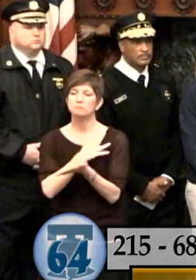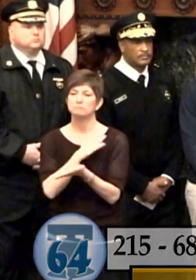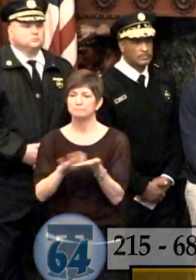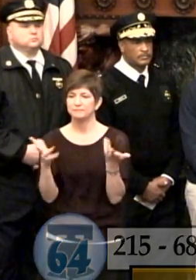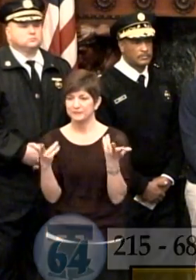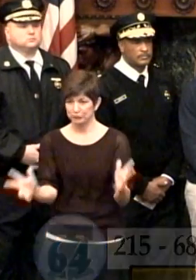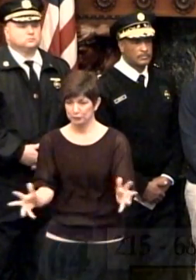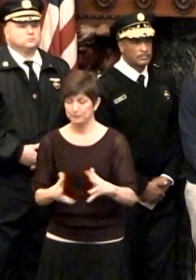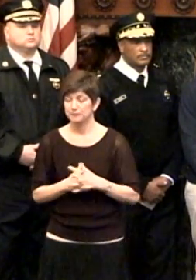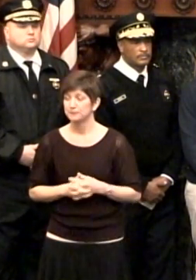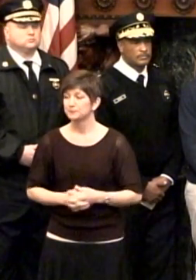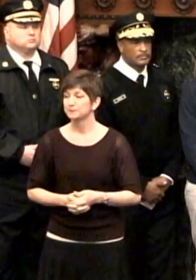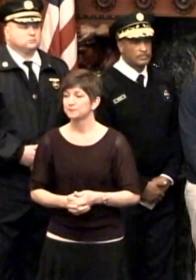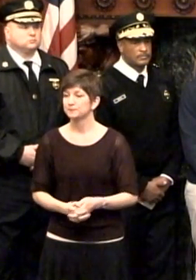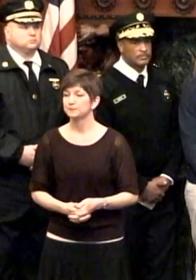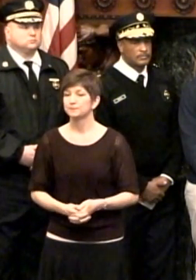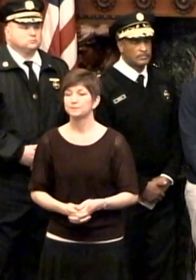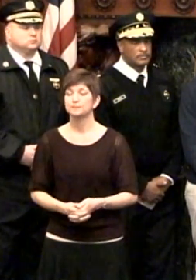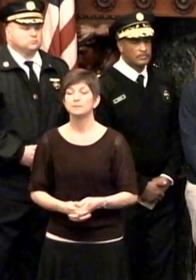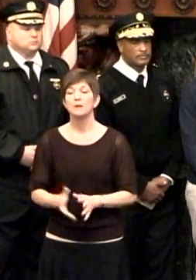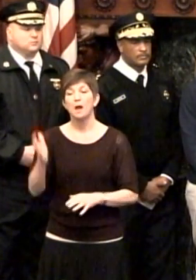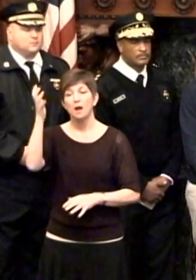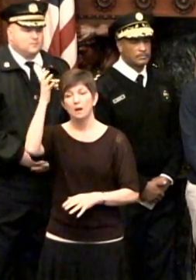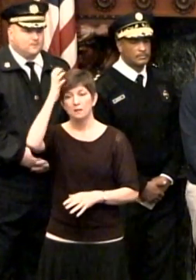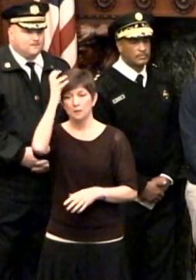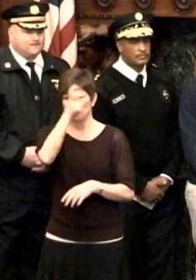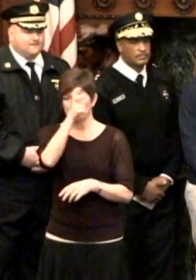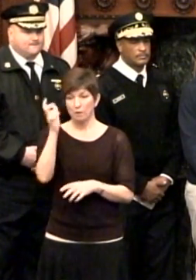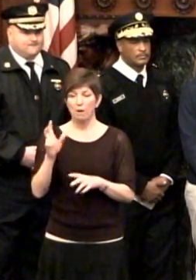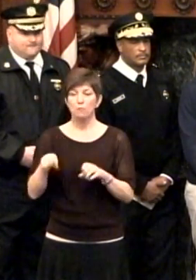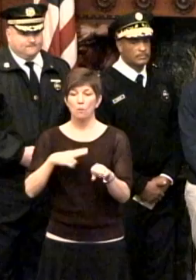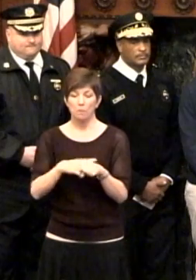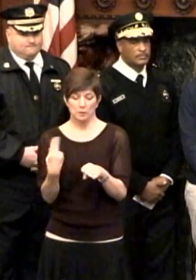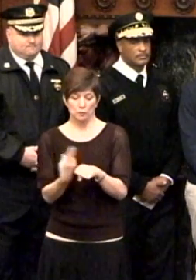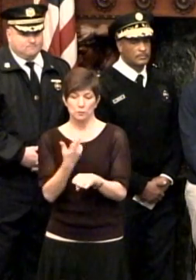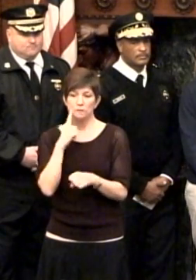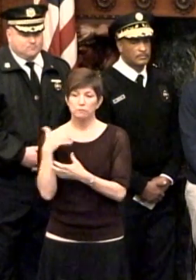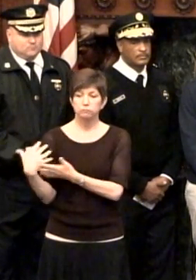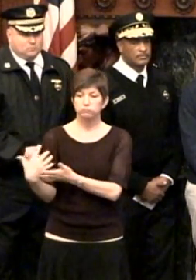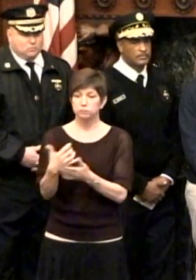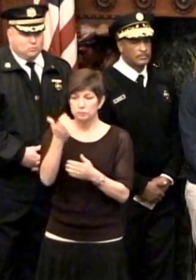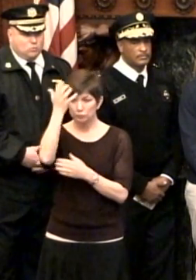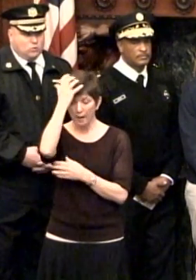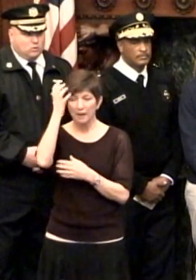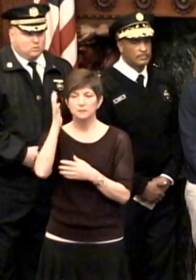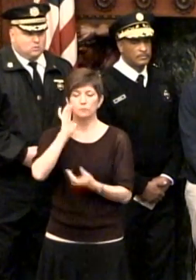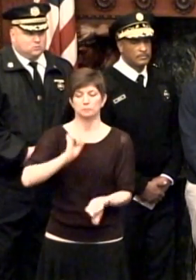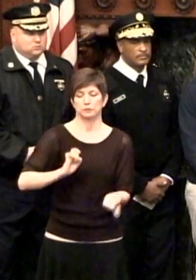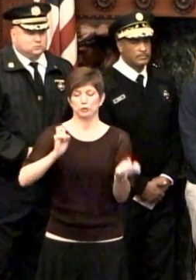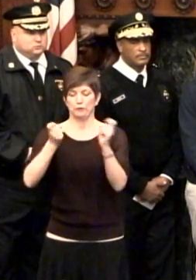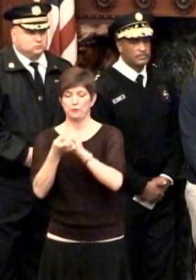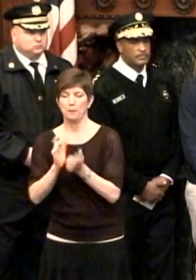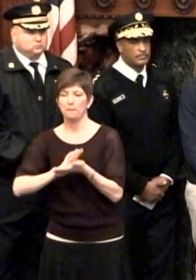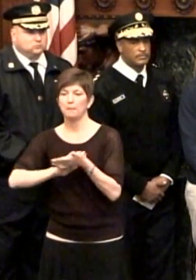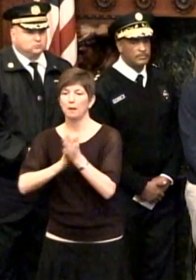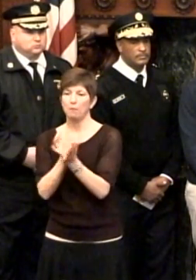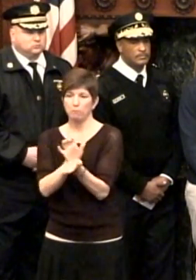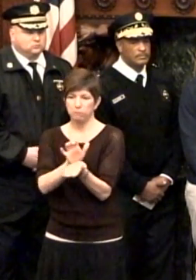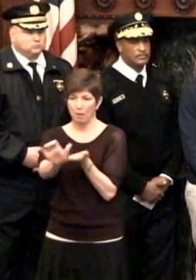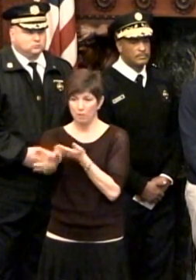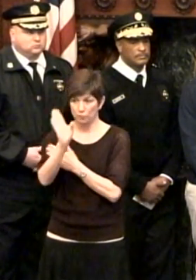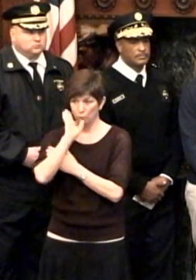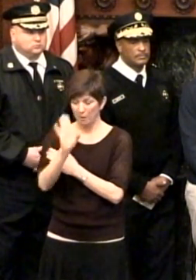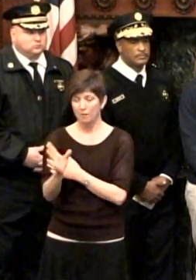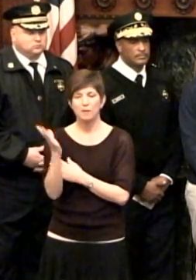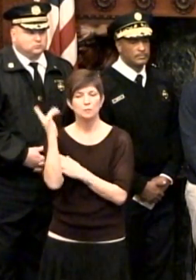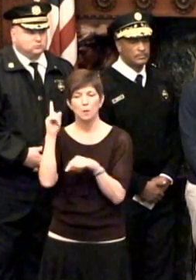done. The trash trucks that would normally pick up your trash on Tuesday, as I mentioned, they're being converted for plowing operations. That's